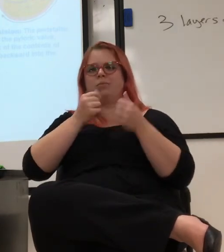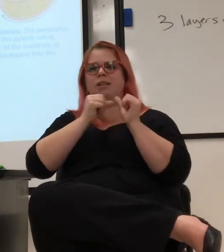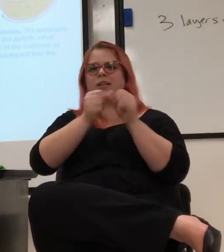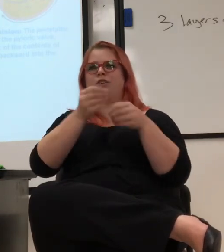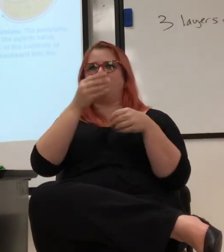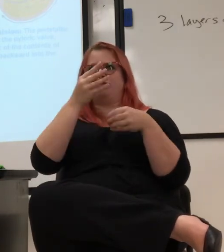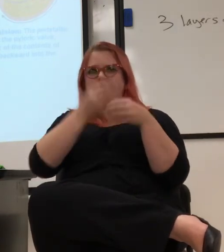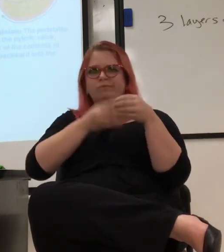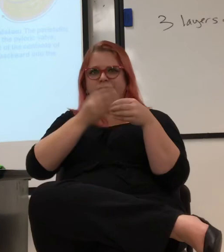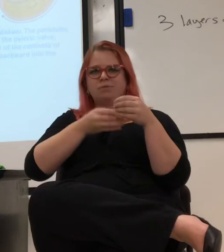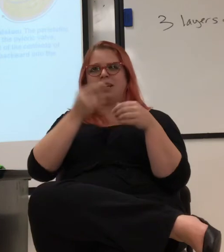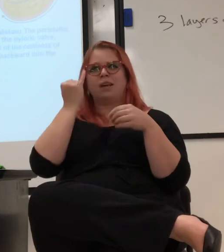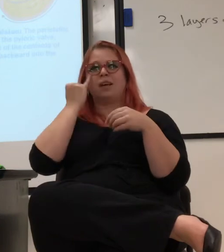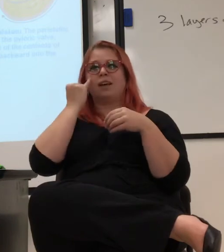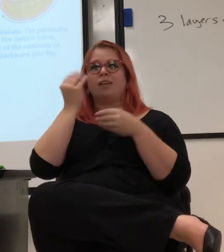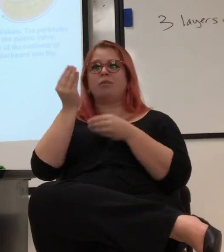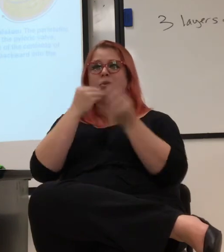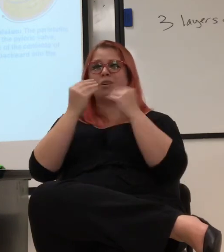and vomit.